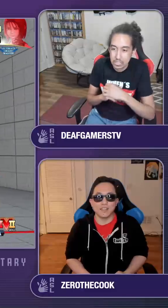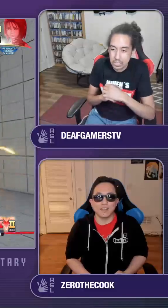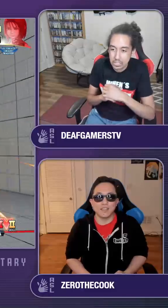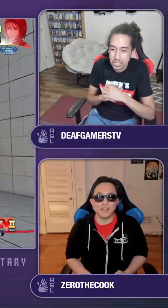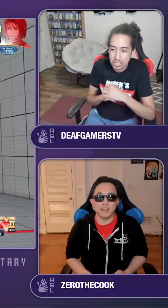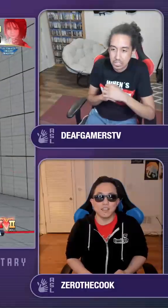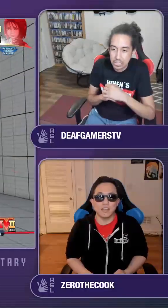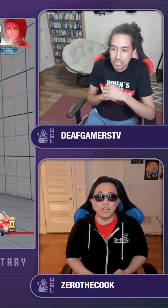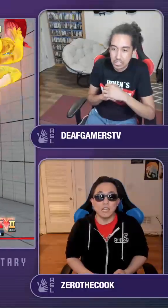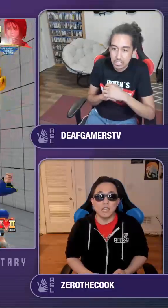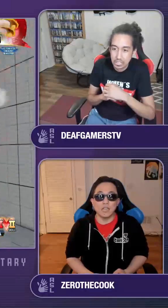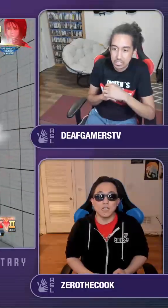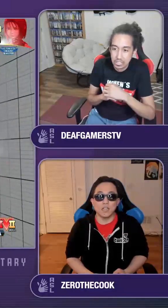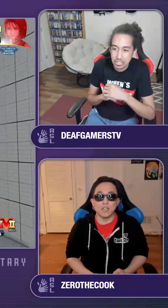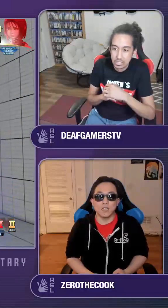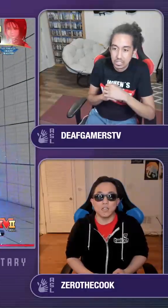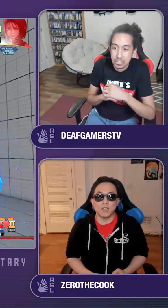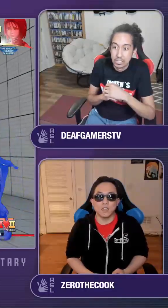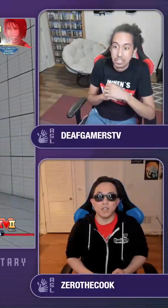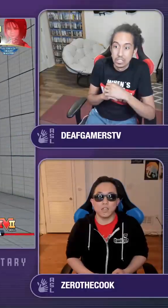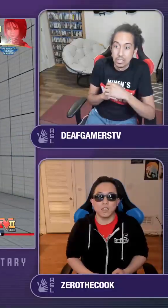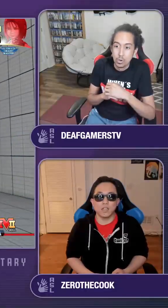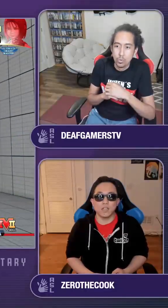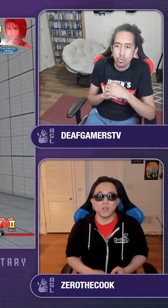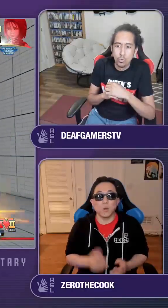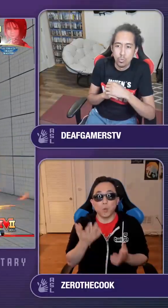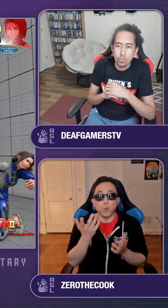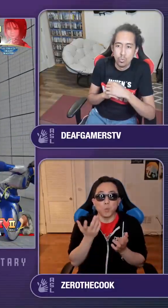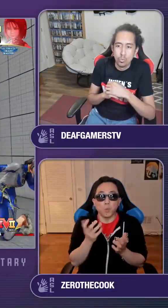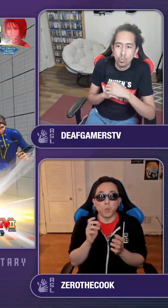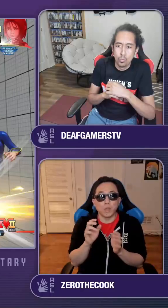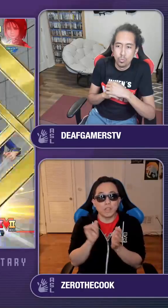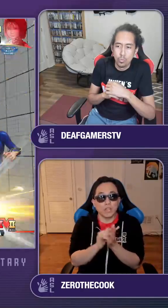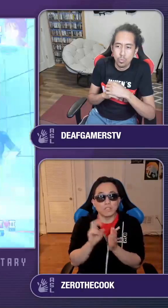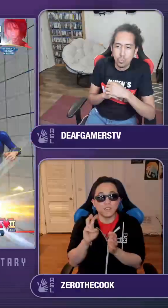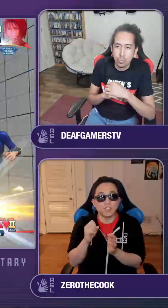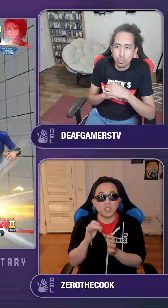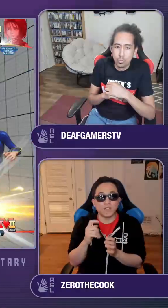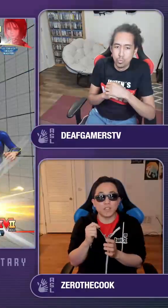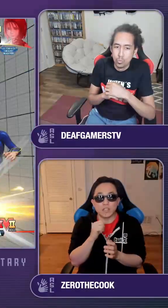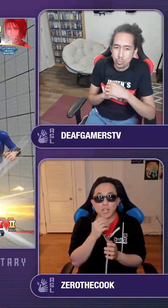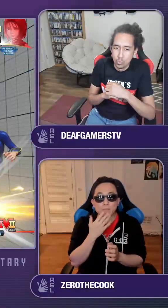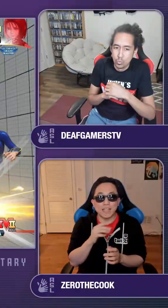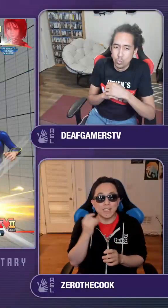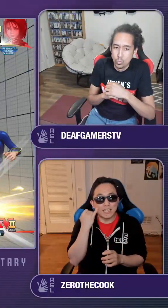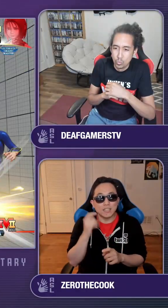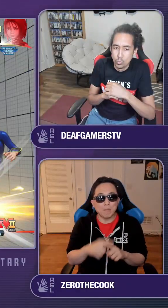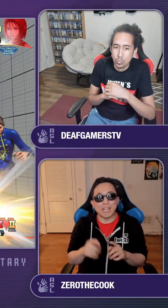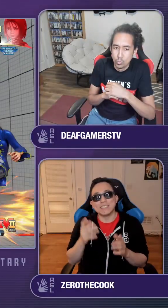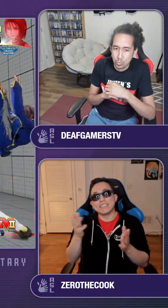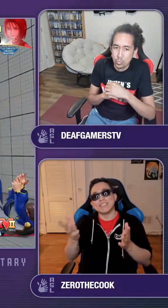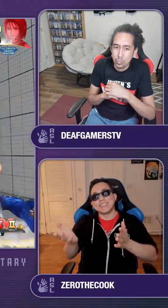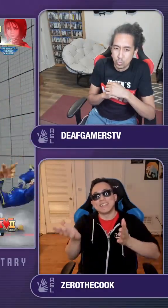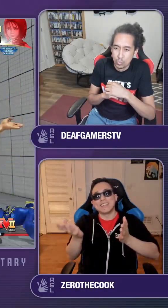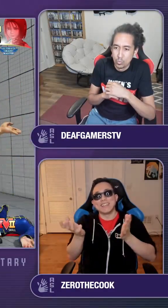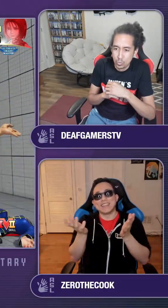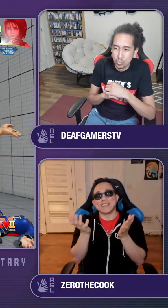This not out of it yet. The pressure here. He can still turn this around. Can we get the DP? No V shift away. Yes, there get the punish. And there we